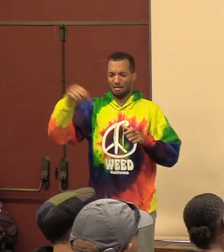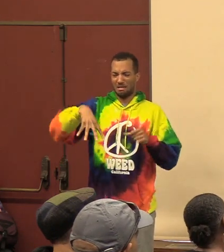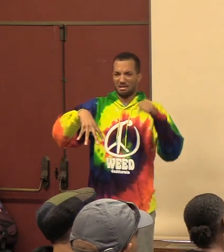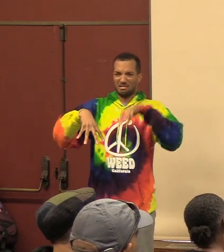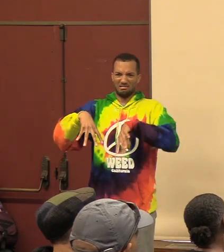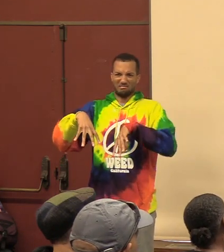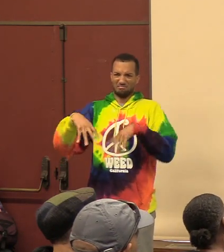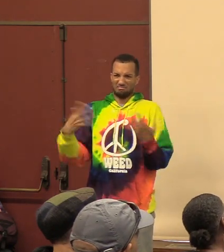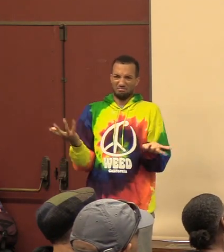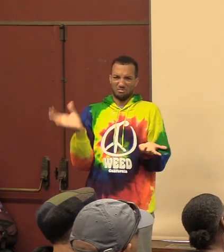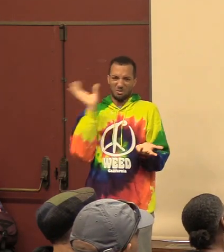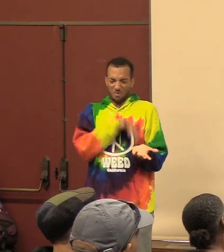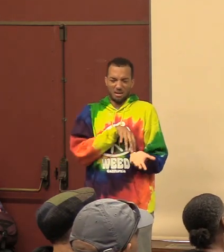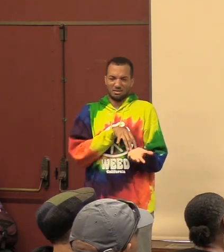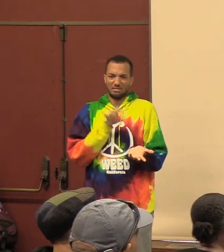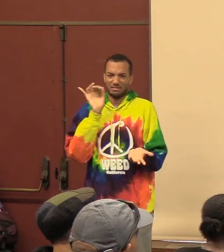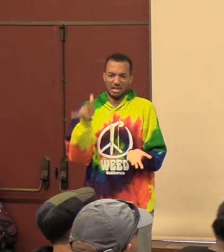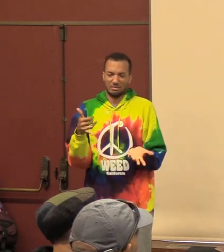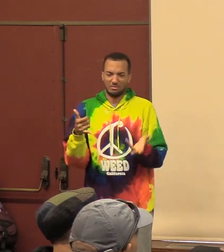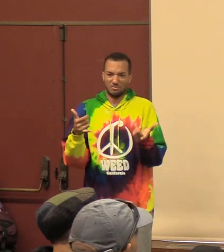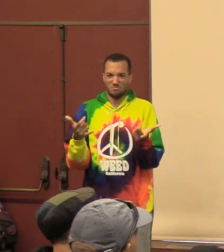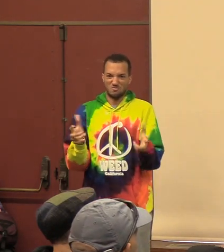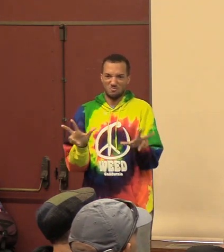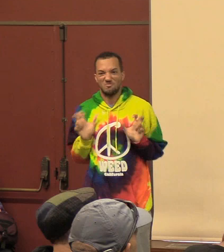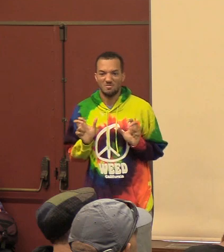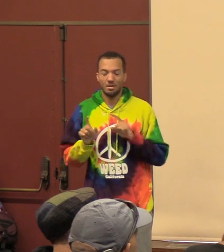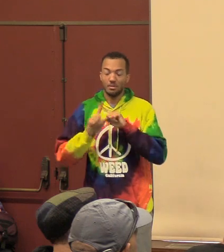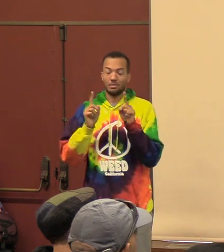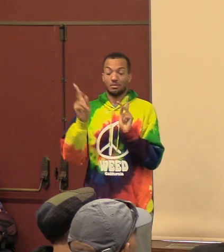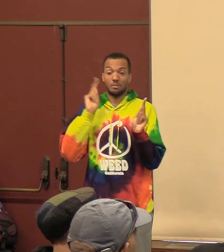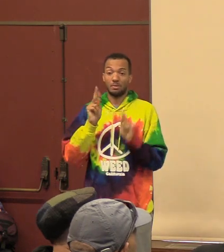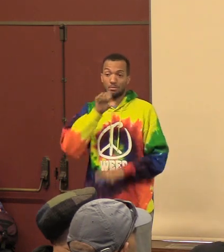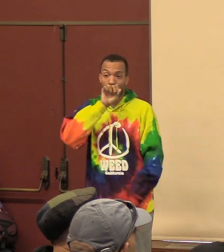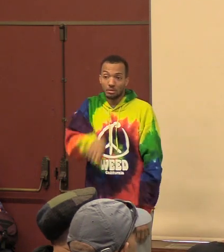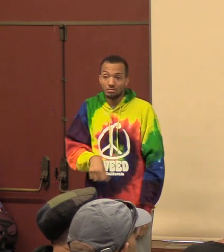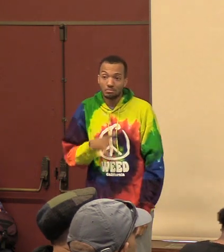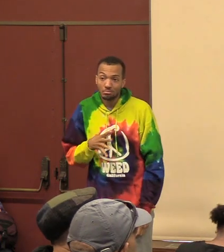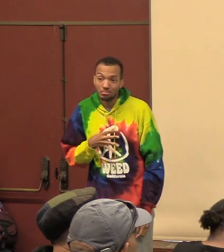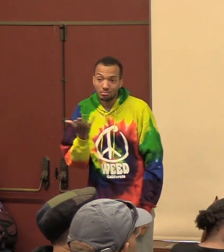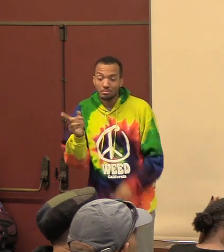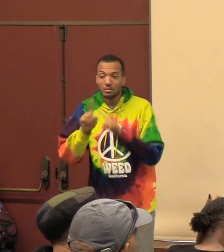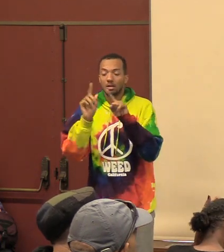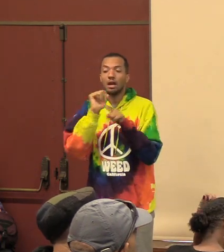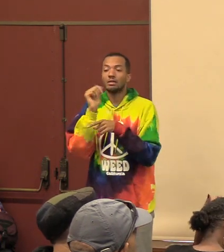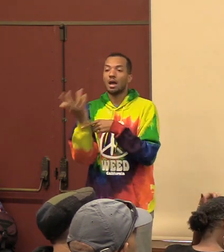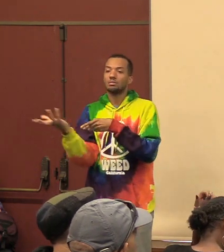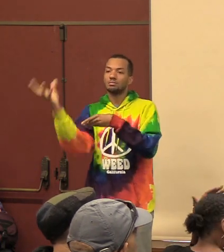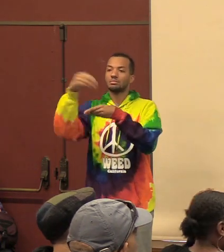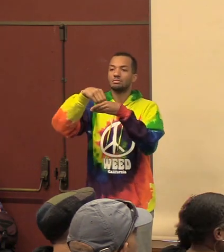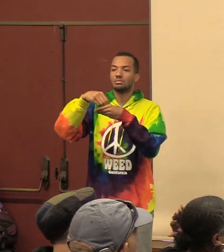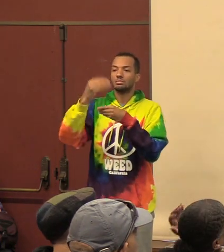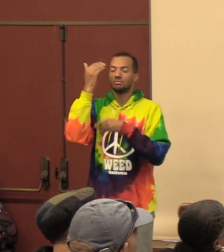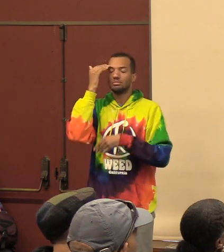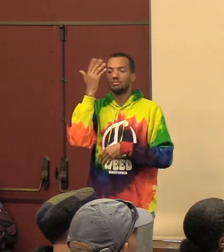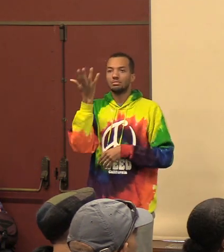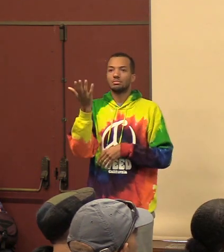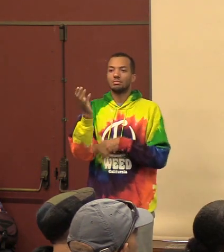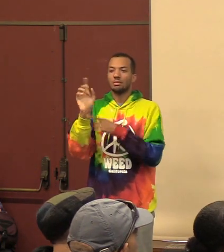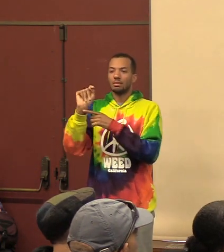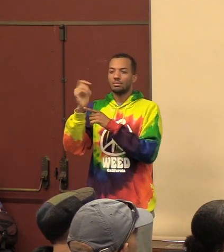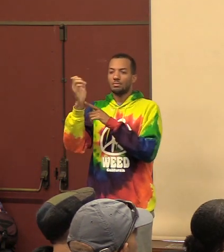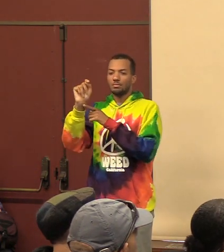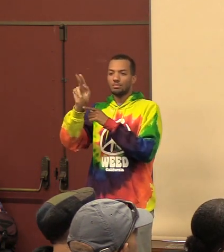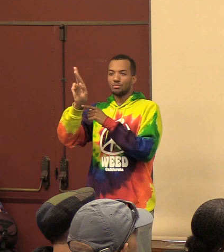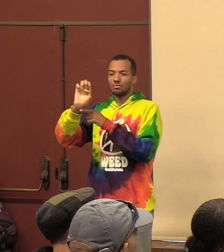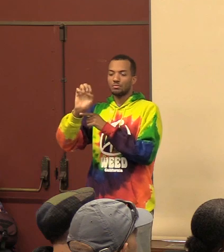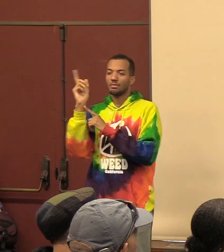little gluttonous. But people love it. I don't get into some of the textured meat kind of